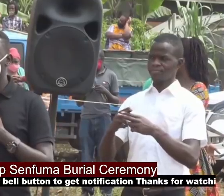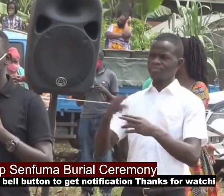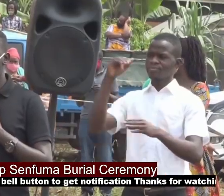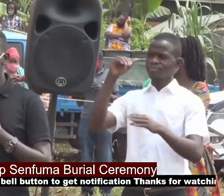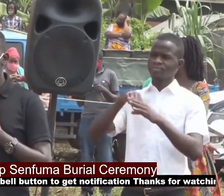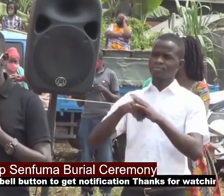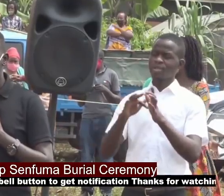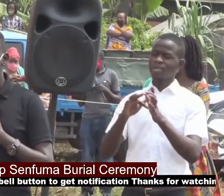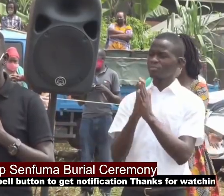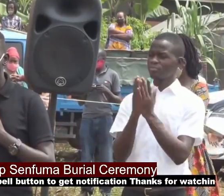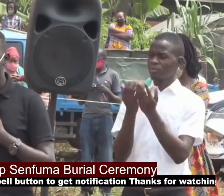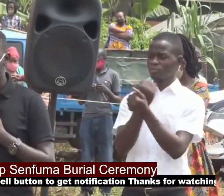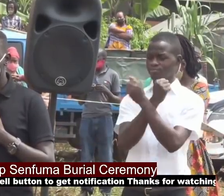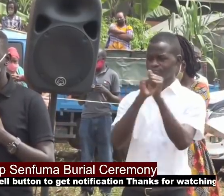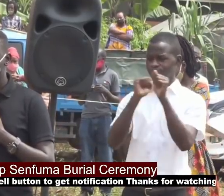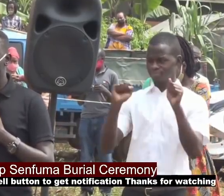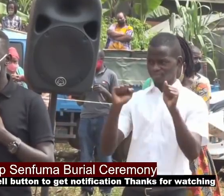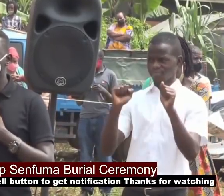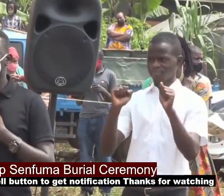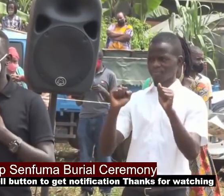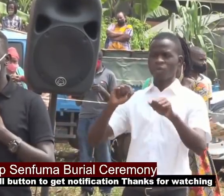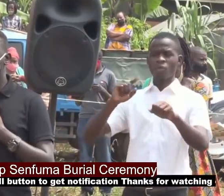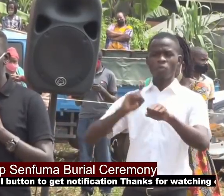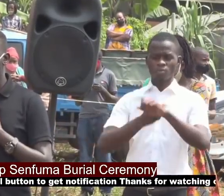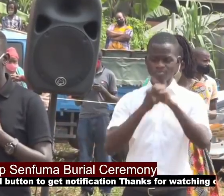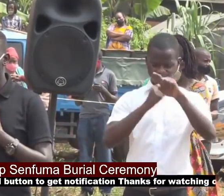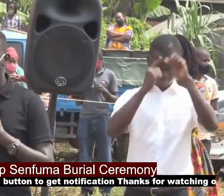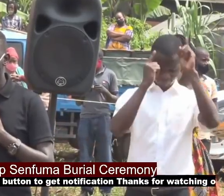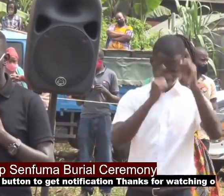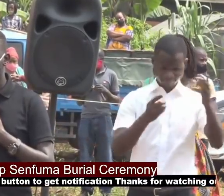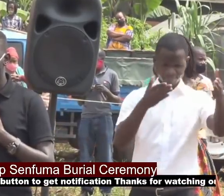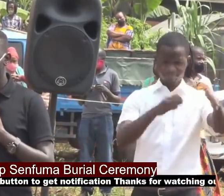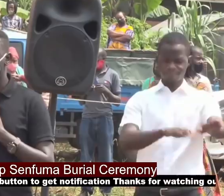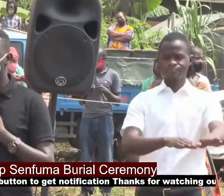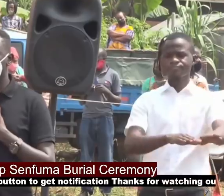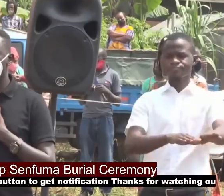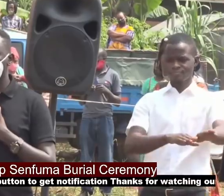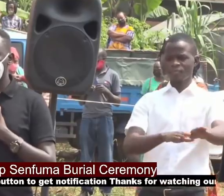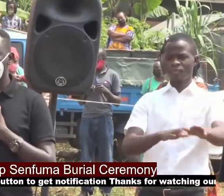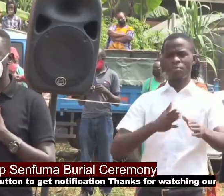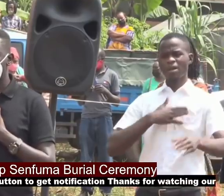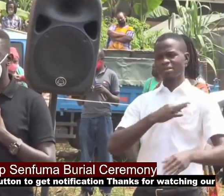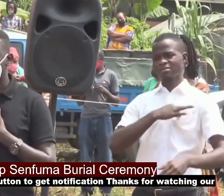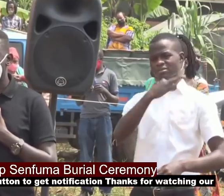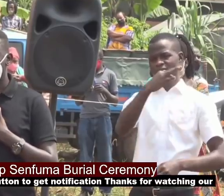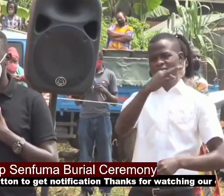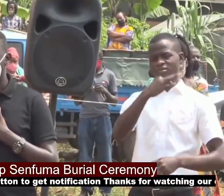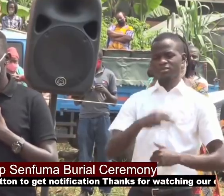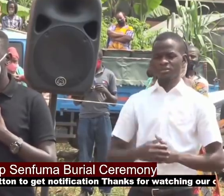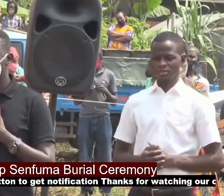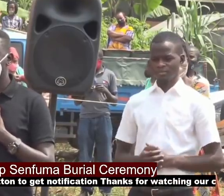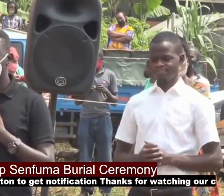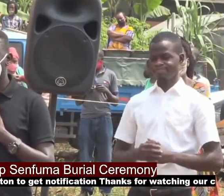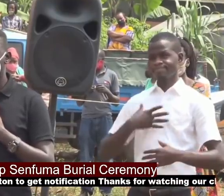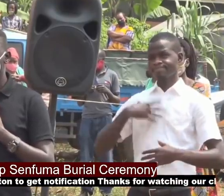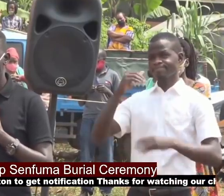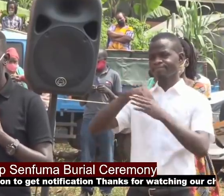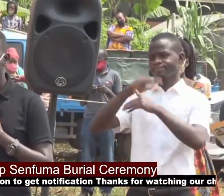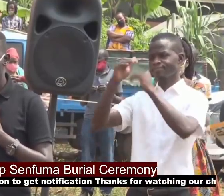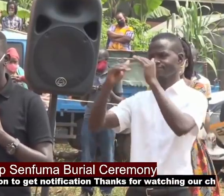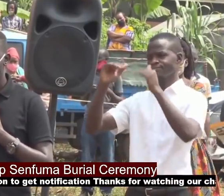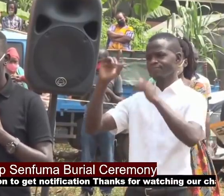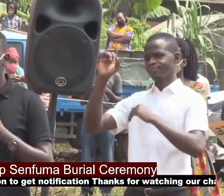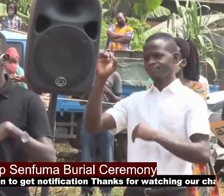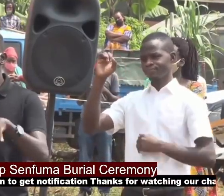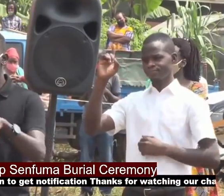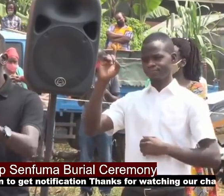kitabo ky'abalokole. Mu kitabo ky'abalokole. Bwe ndituuka okufa. Bwe ndituuka okufa. Omwoyo gwange. Omwoyo gwange. Gugende mu ggulu. Gugende